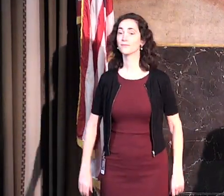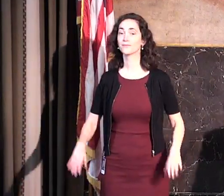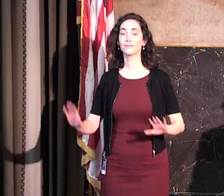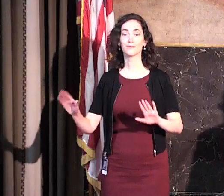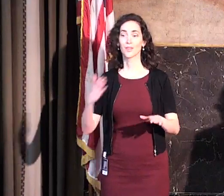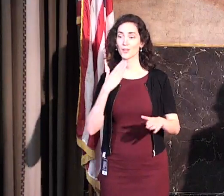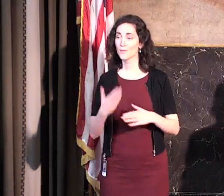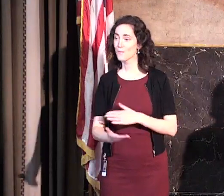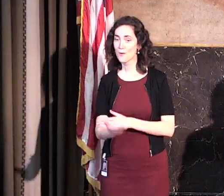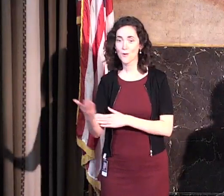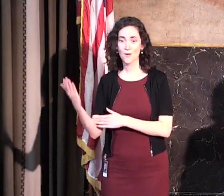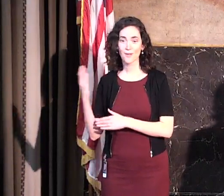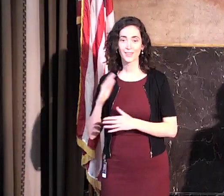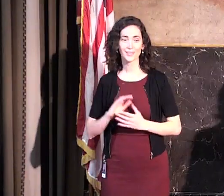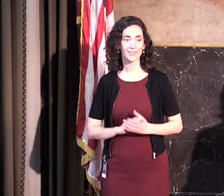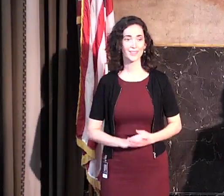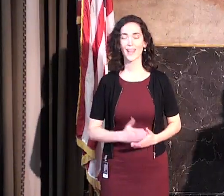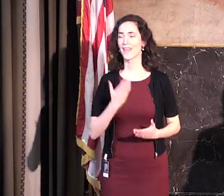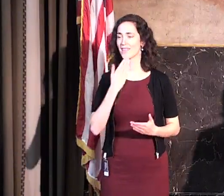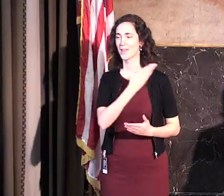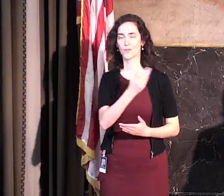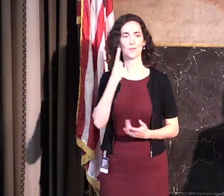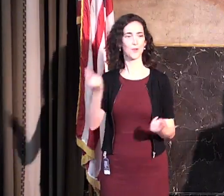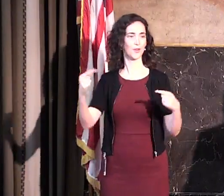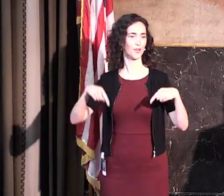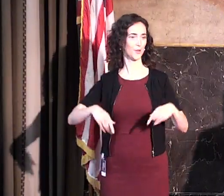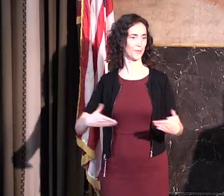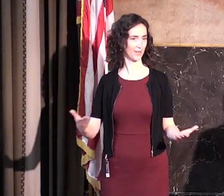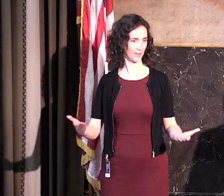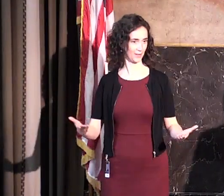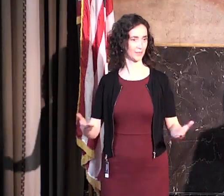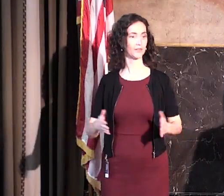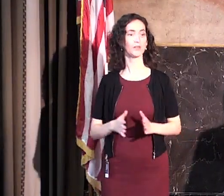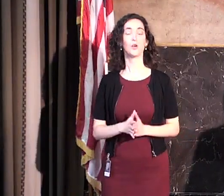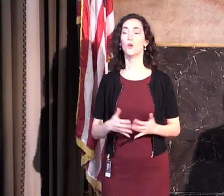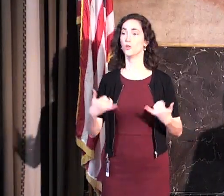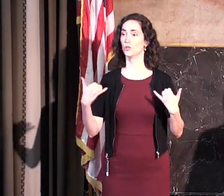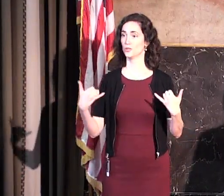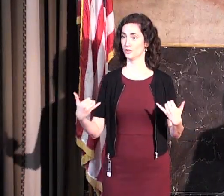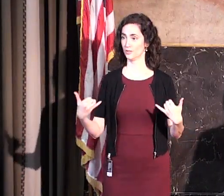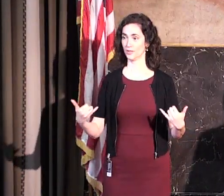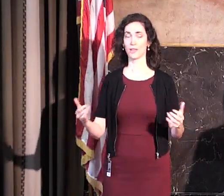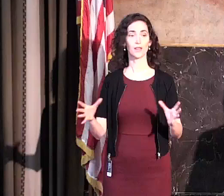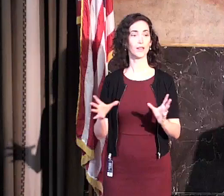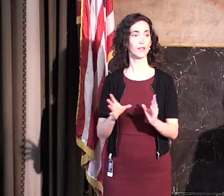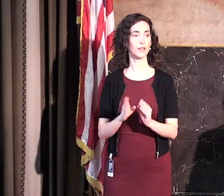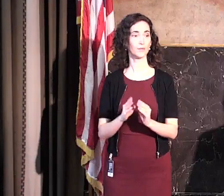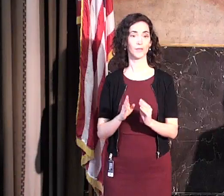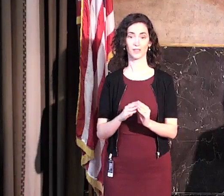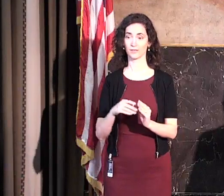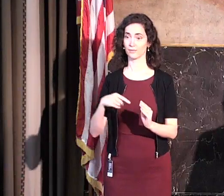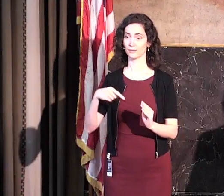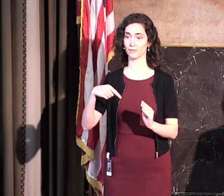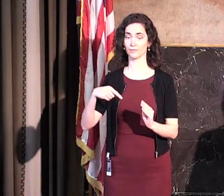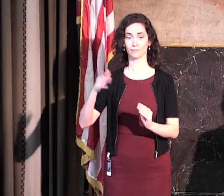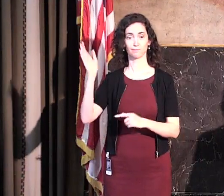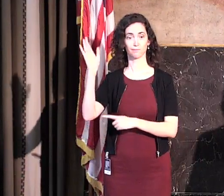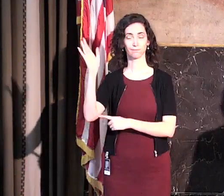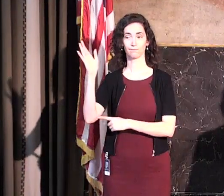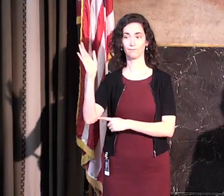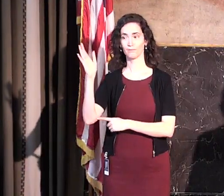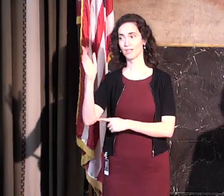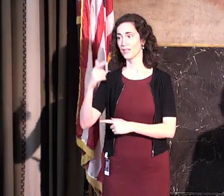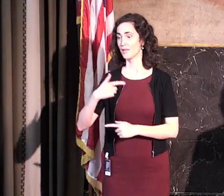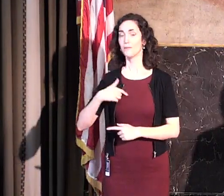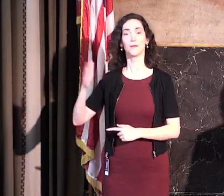Y'all, and thank you for being here. Today's press conference is one, quite frankly, that I hoped we would not have